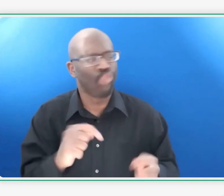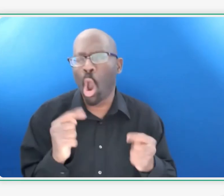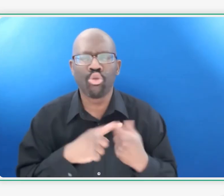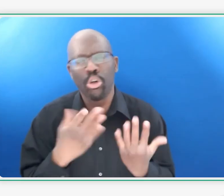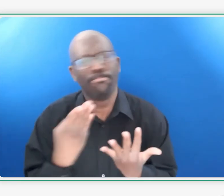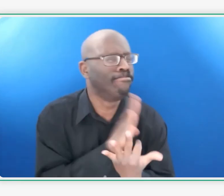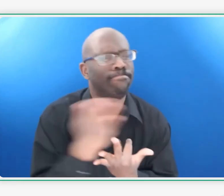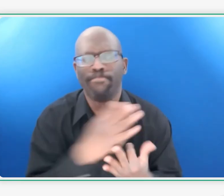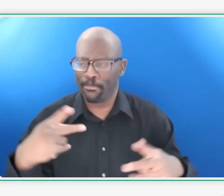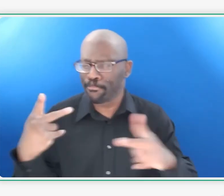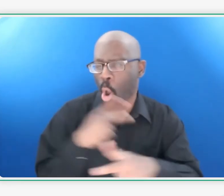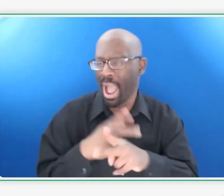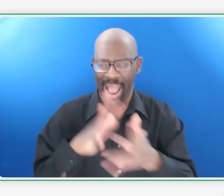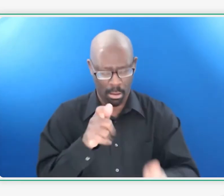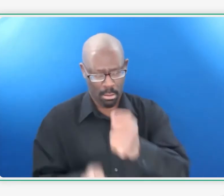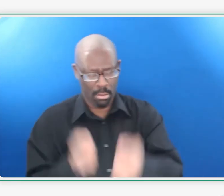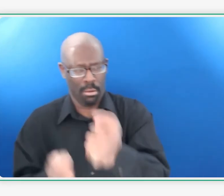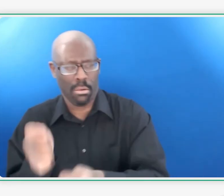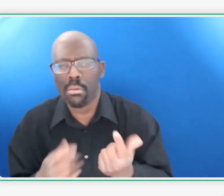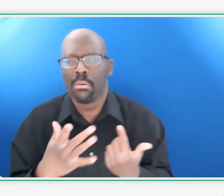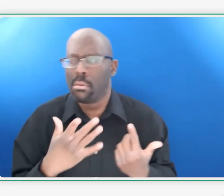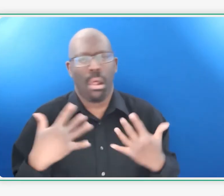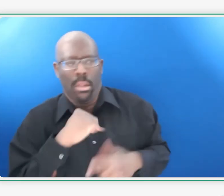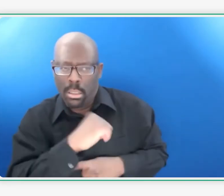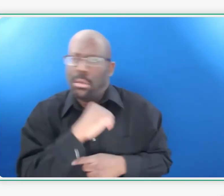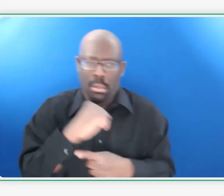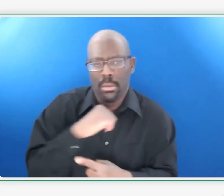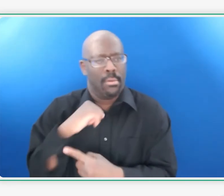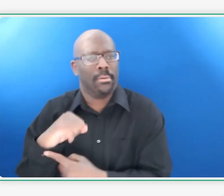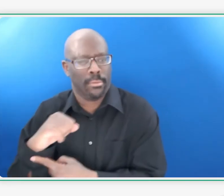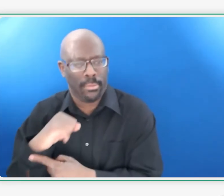And you can never really be proactive when it comes to your financial future.